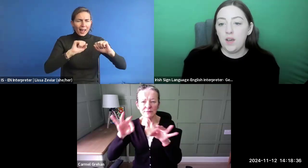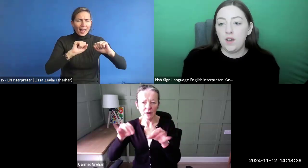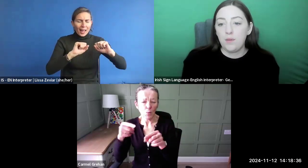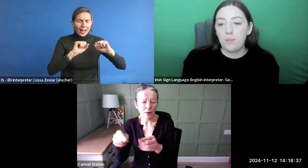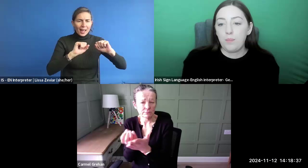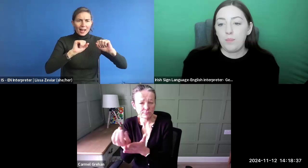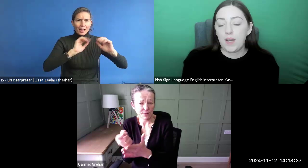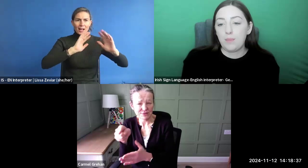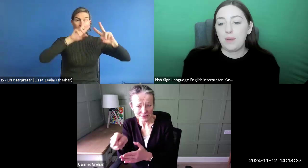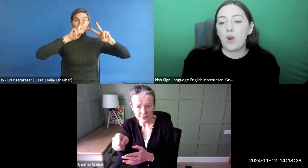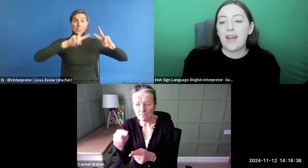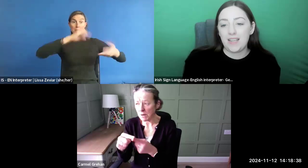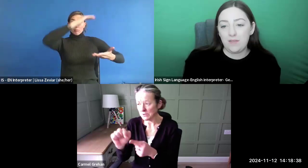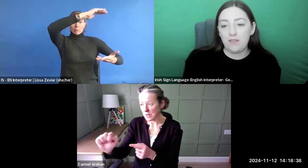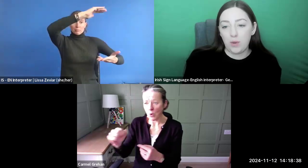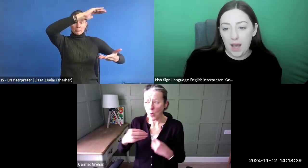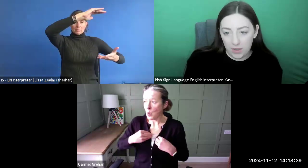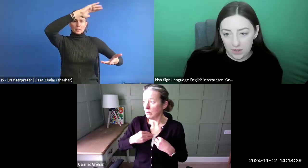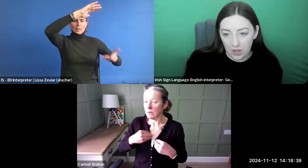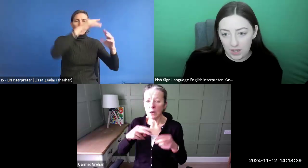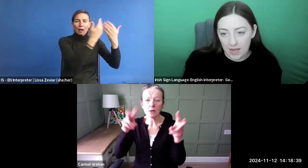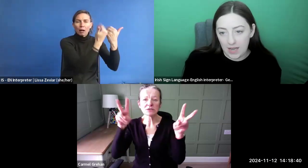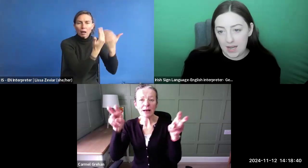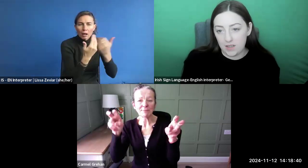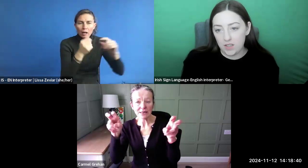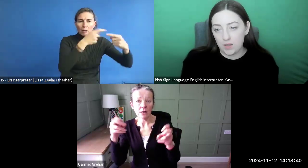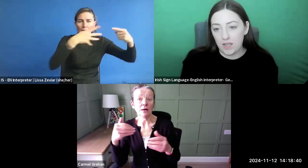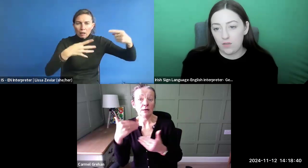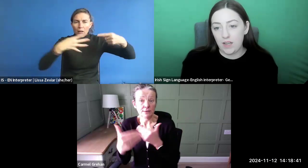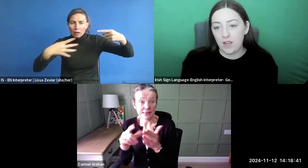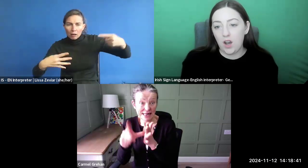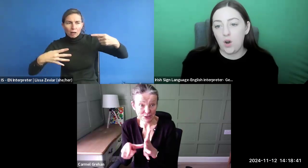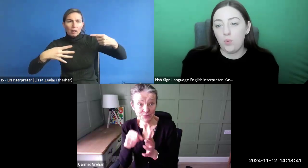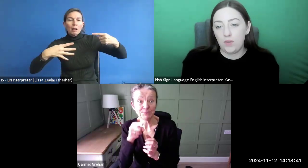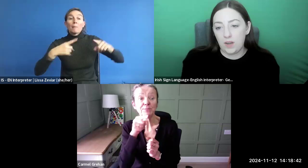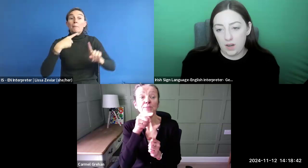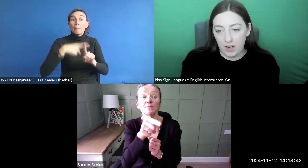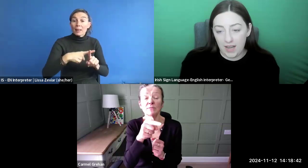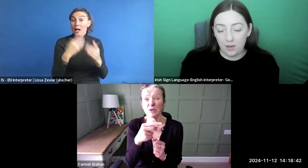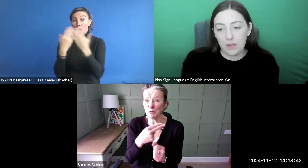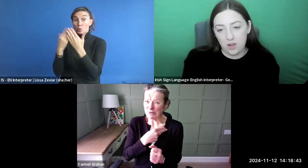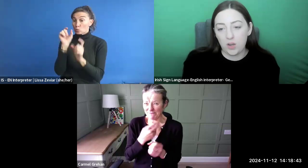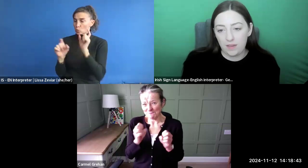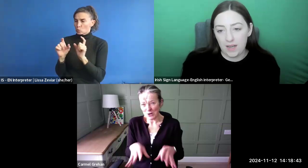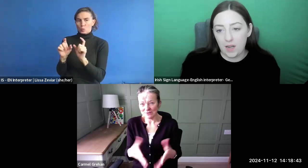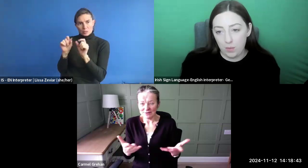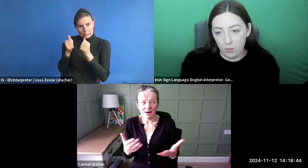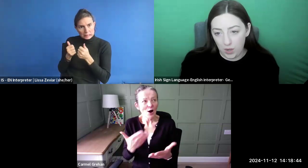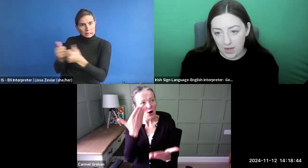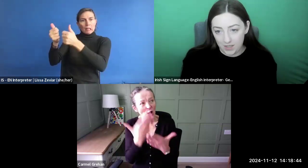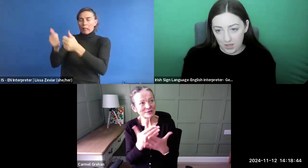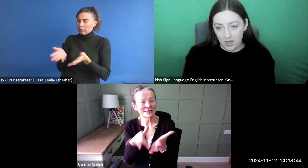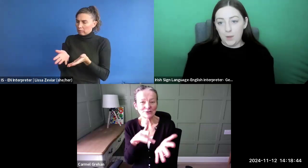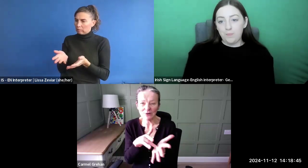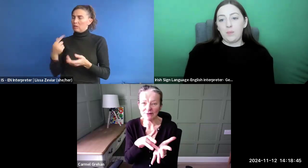to kind of be more elective in the vocabulary that they're learning, and so they can really own their learning. And I will talk about that a little bit